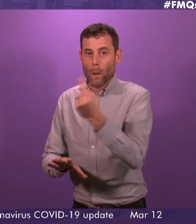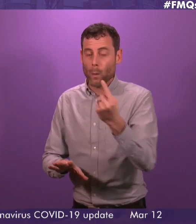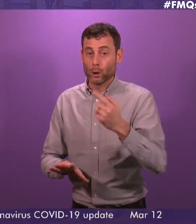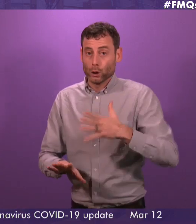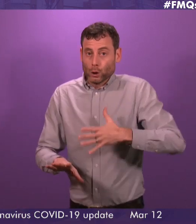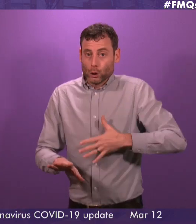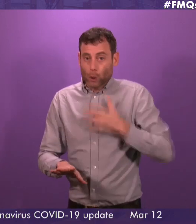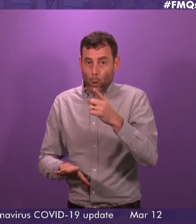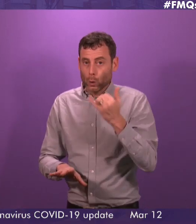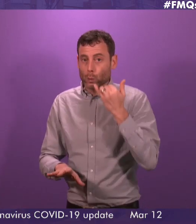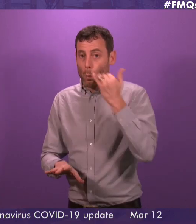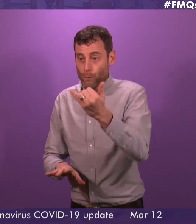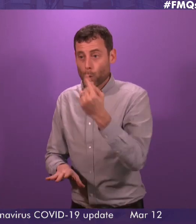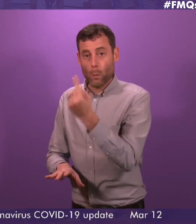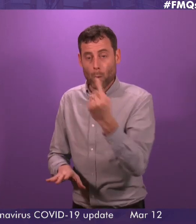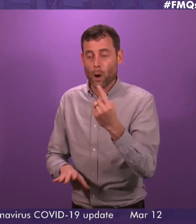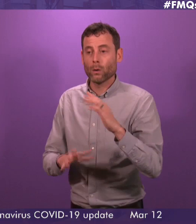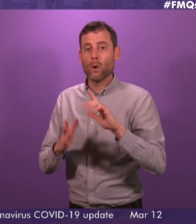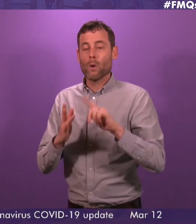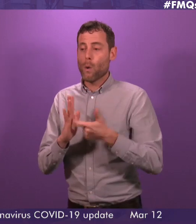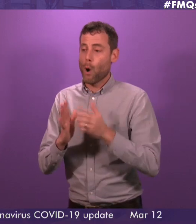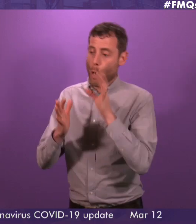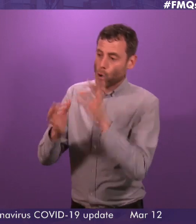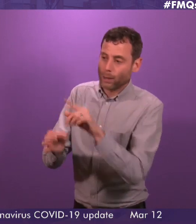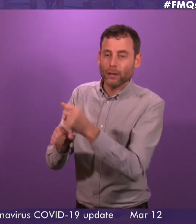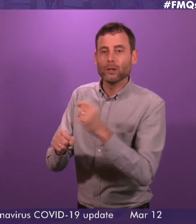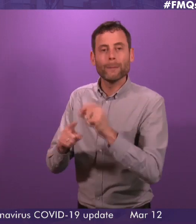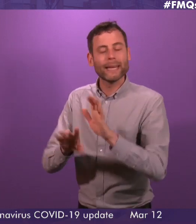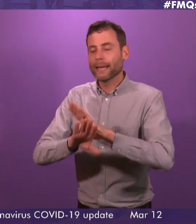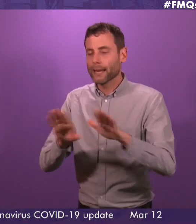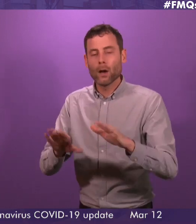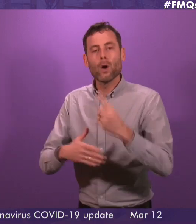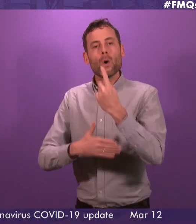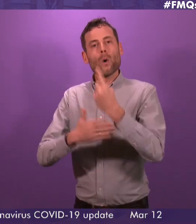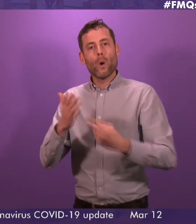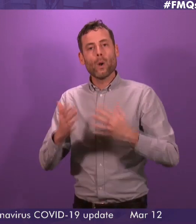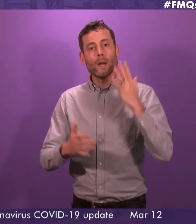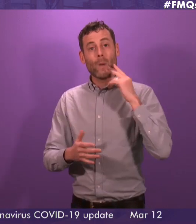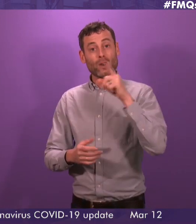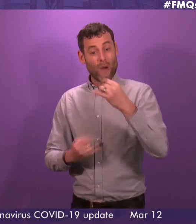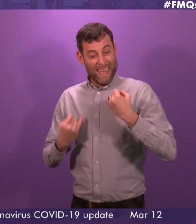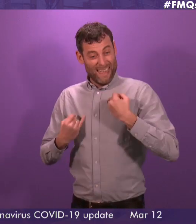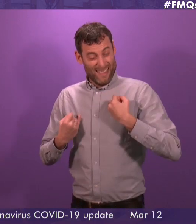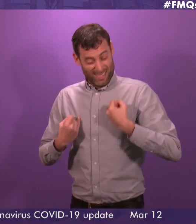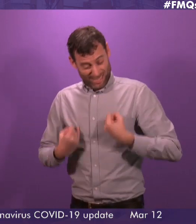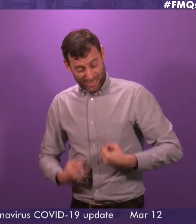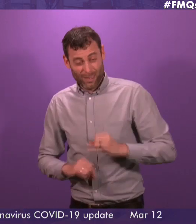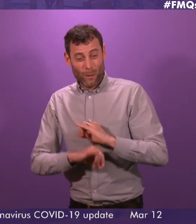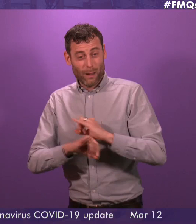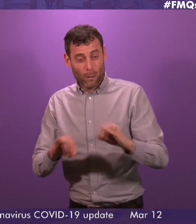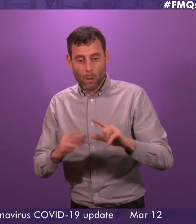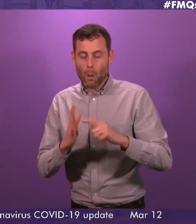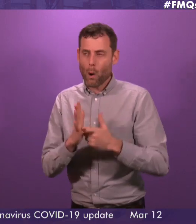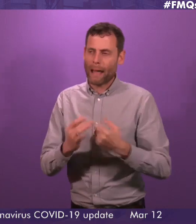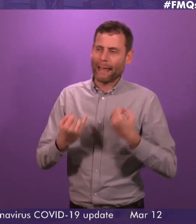phone 111 or contact your GP unless your condition worsens or you become ill in another